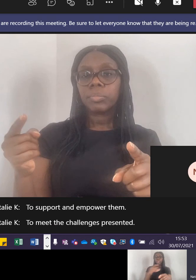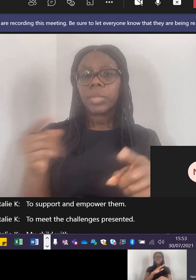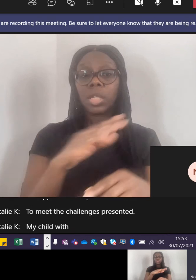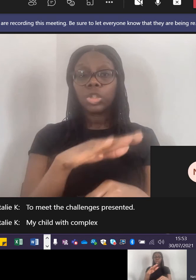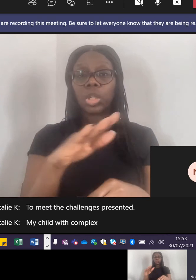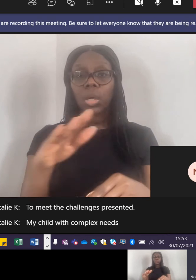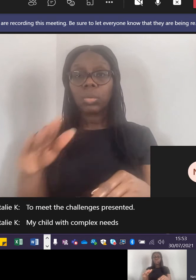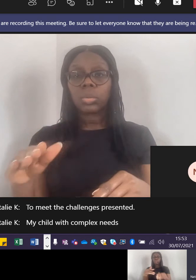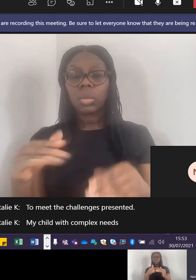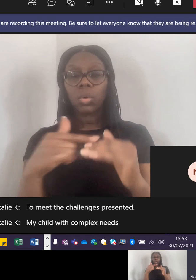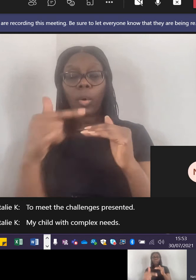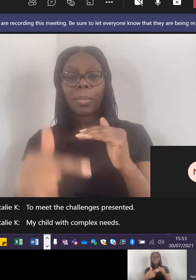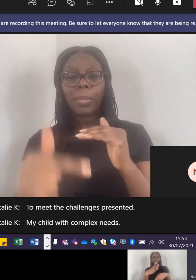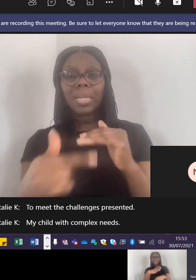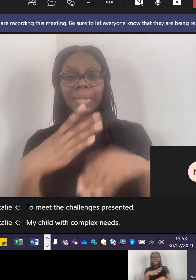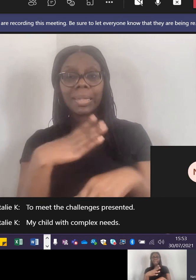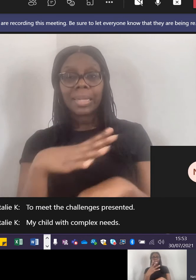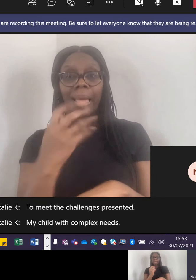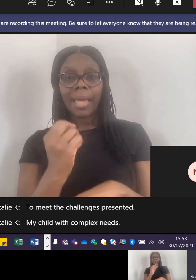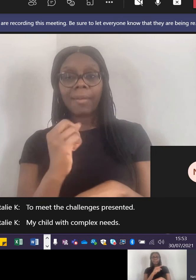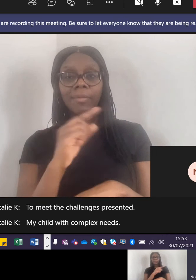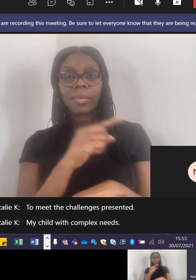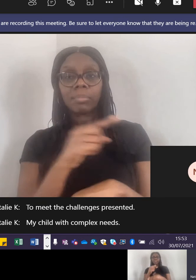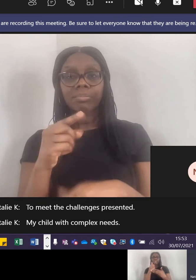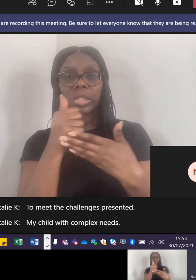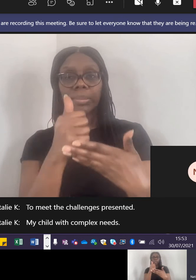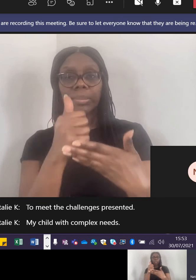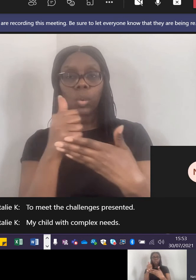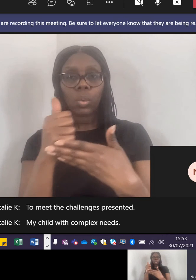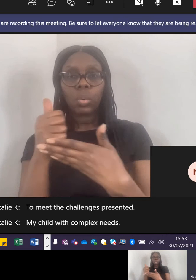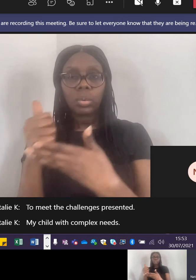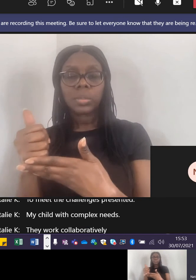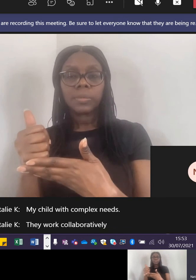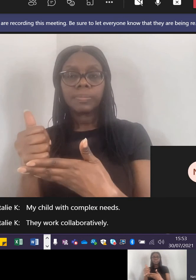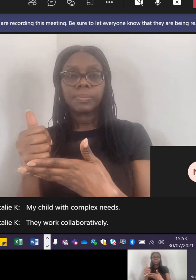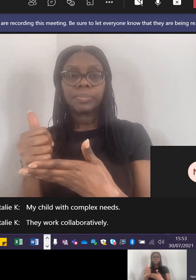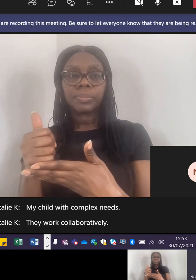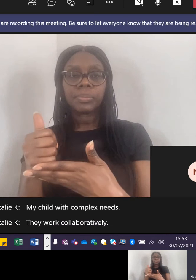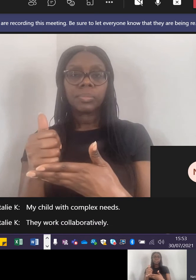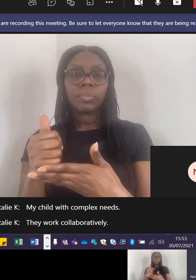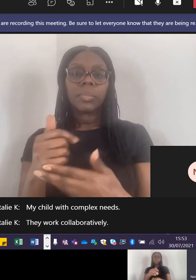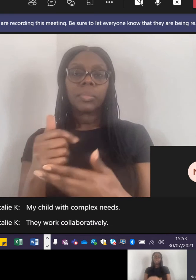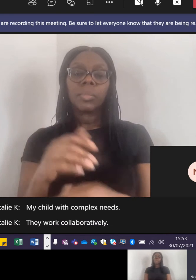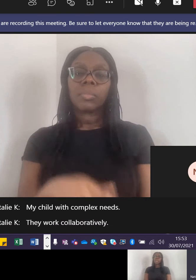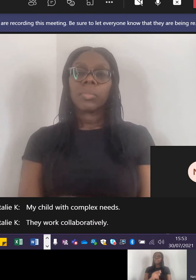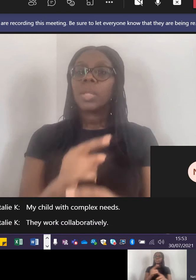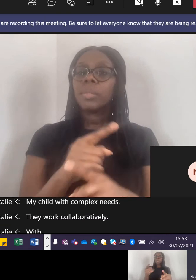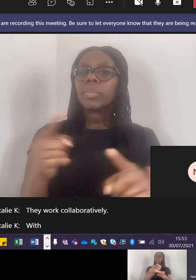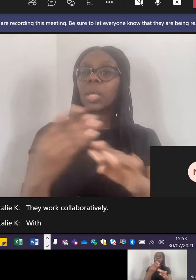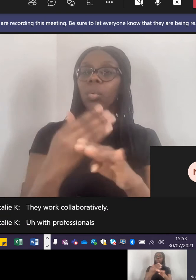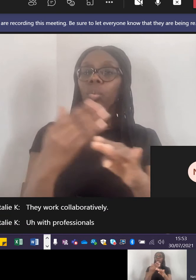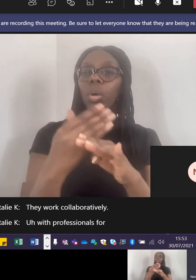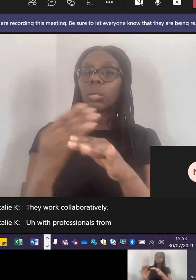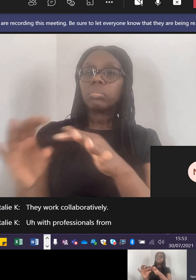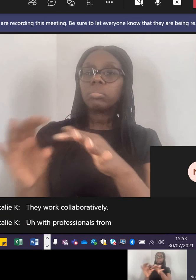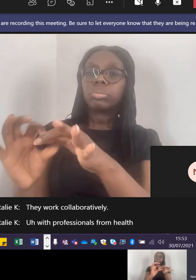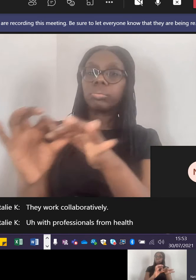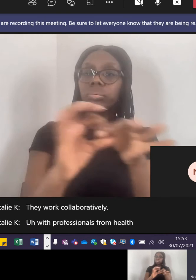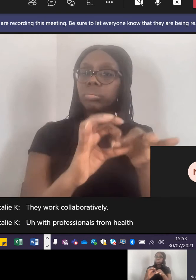complex needs. They work collaboratively with professionals from